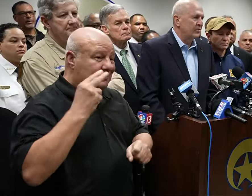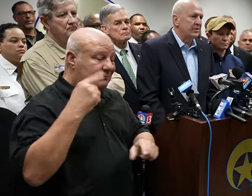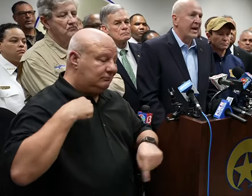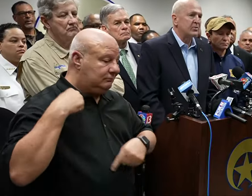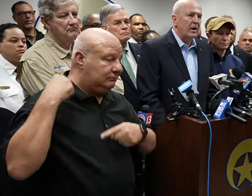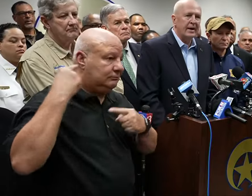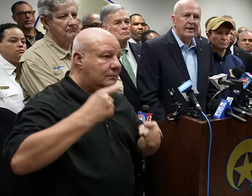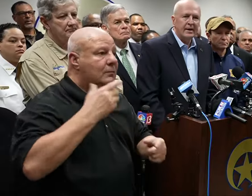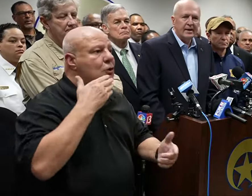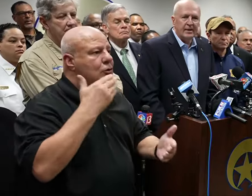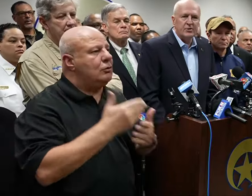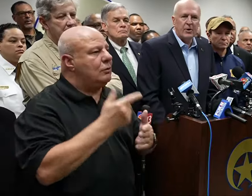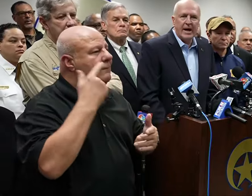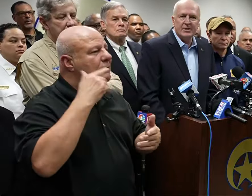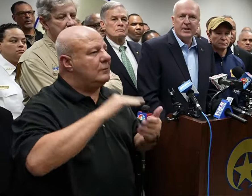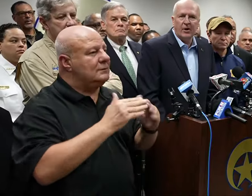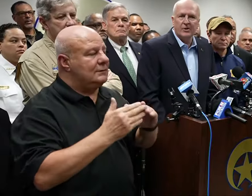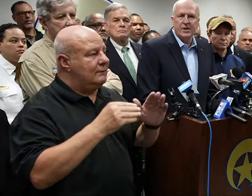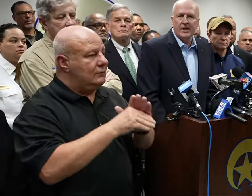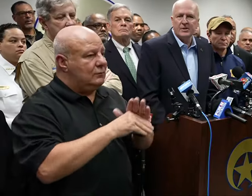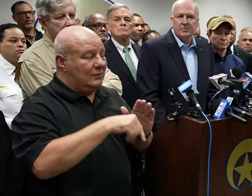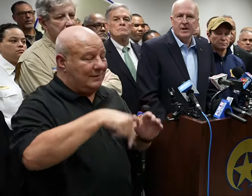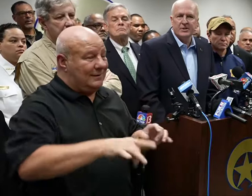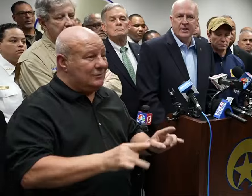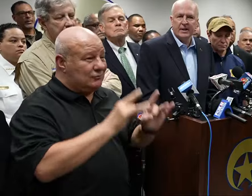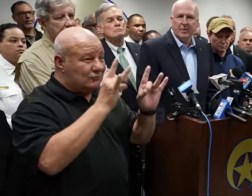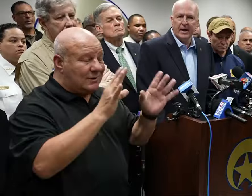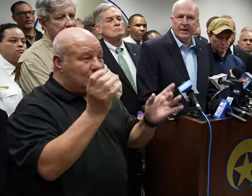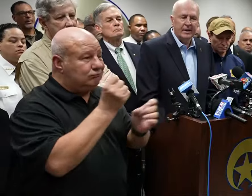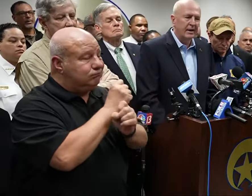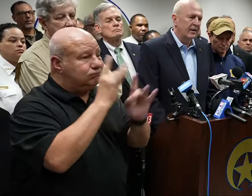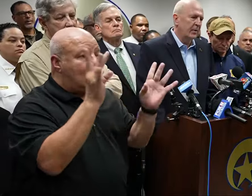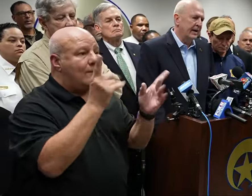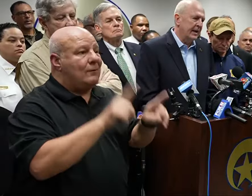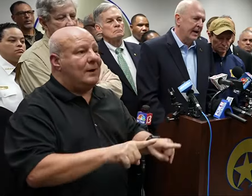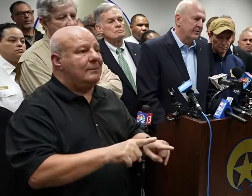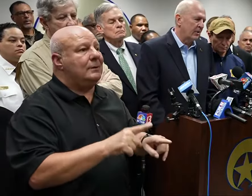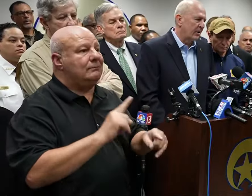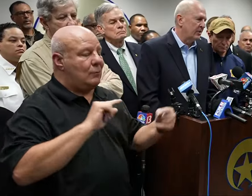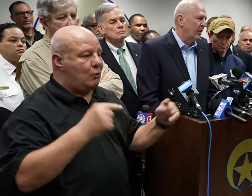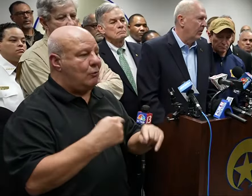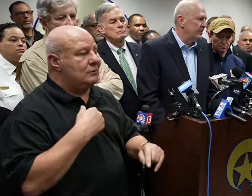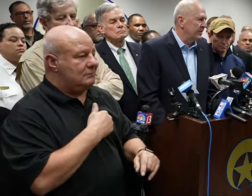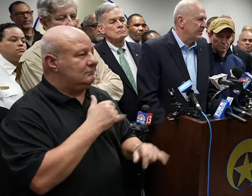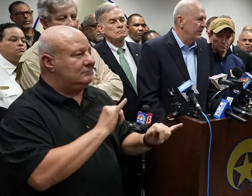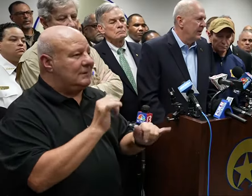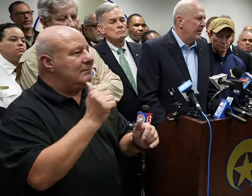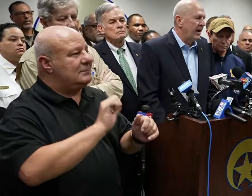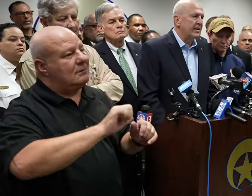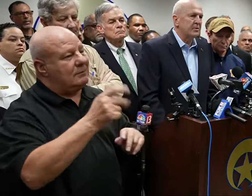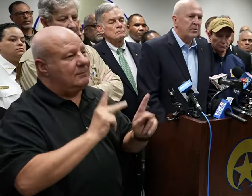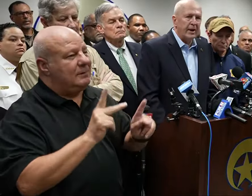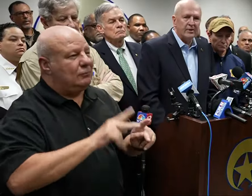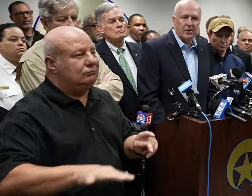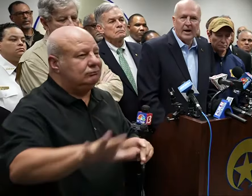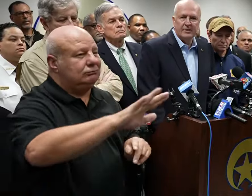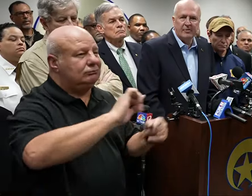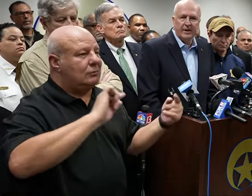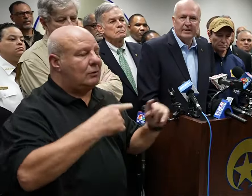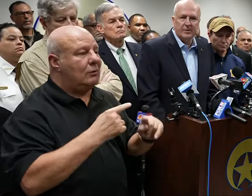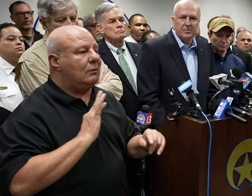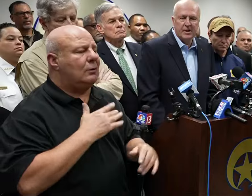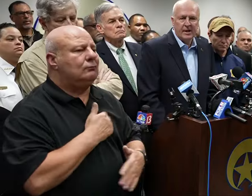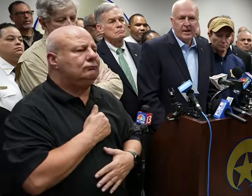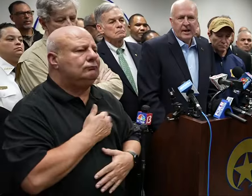of New Orleans, and that's why this tragedy hurts us as much as anybody right now. So our condolences, thoughts, and prayers go out to